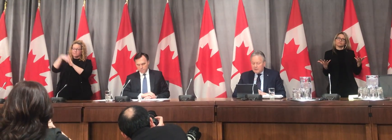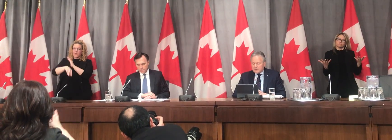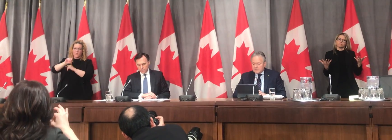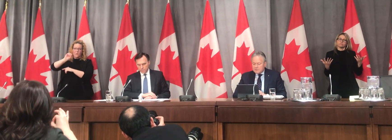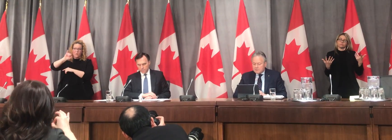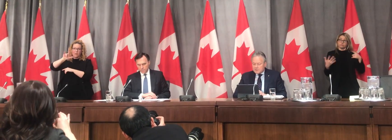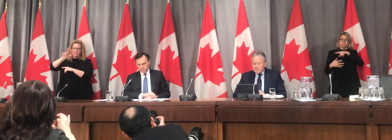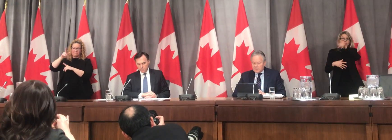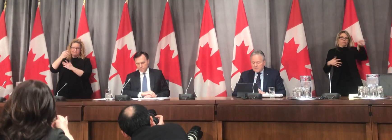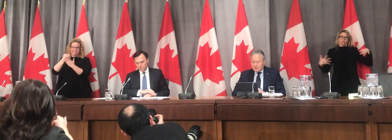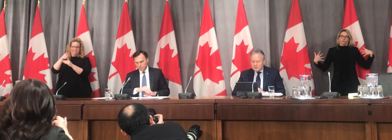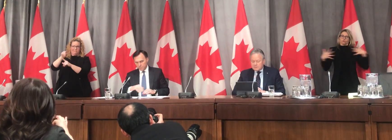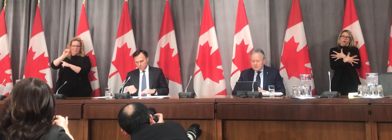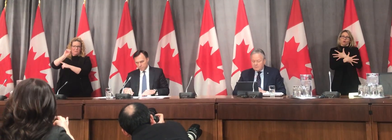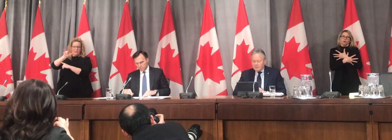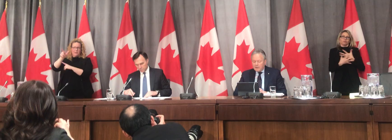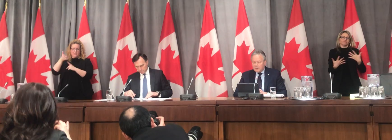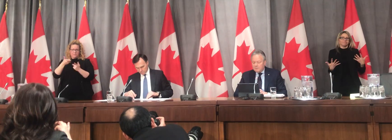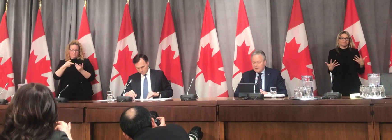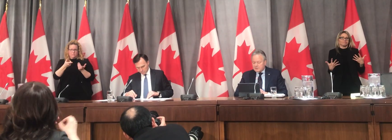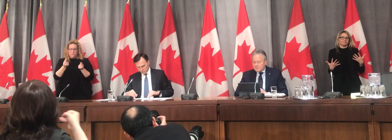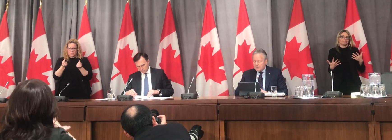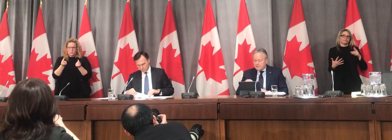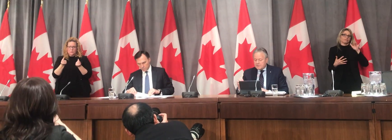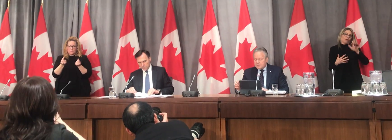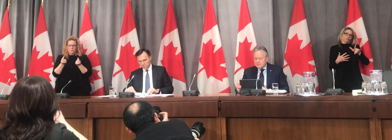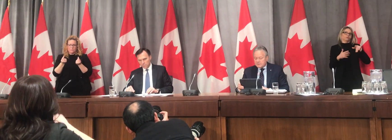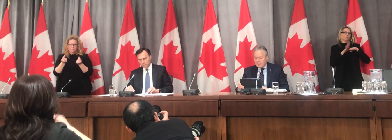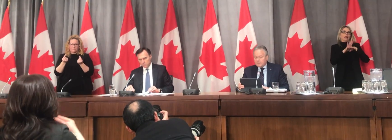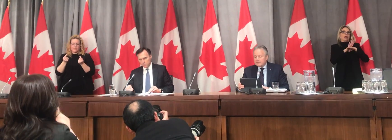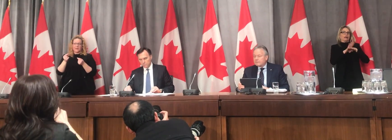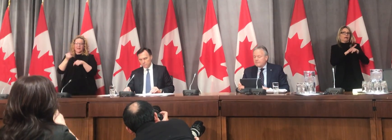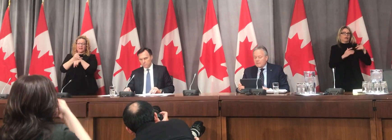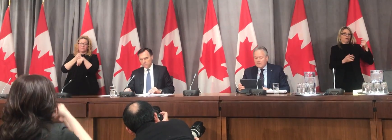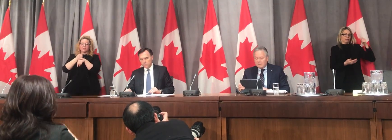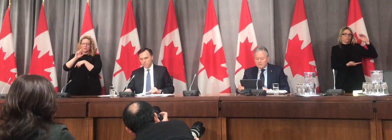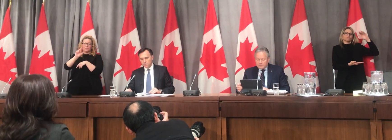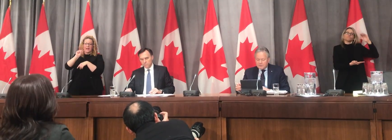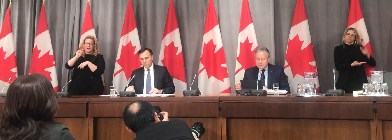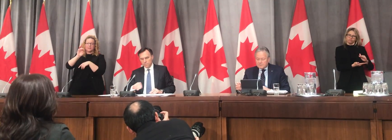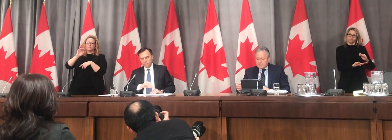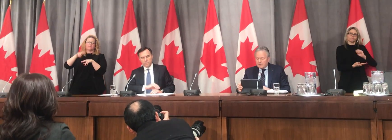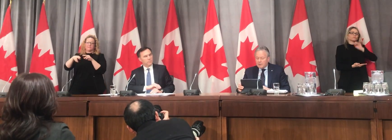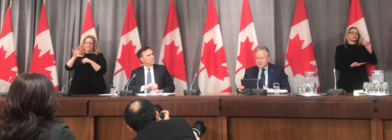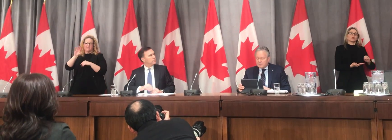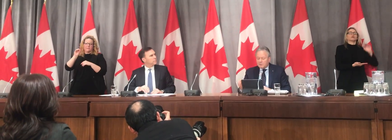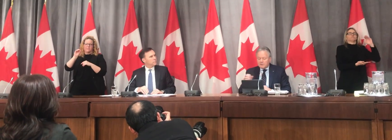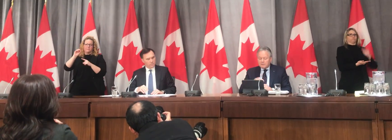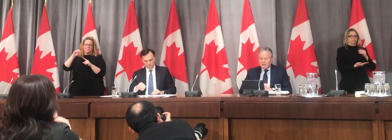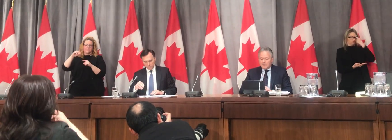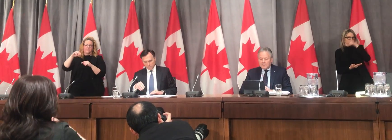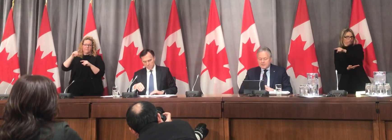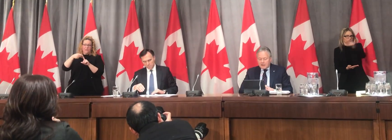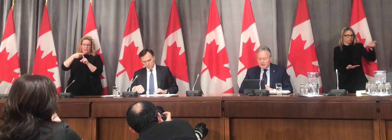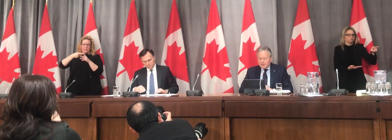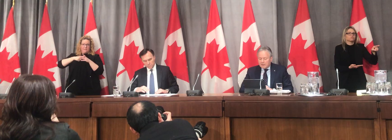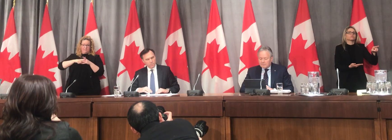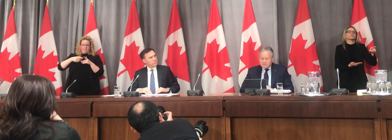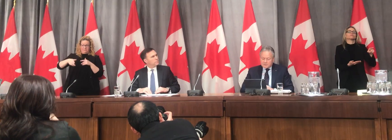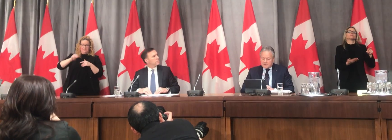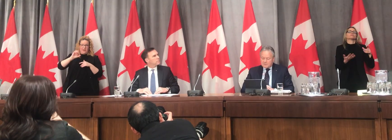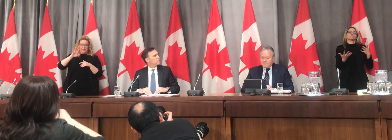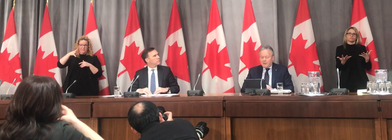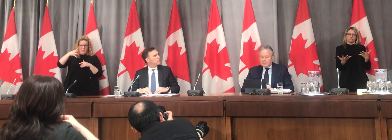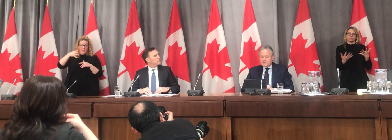the bank has reduced its benchmark interest rate by 100 basis points in 2 steps. The first was on March 4th, second